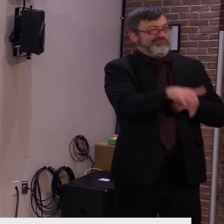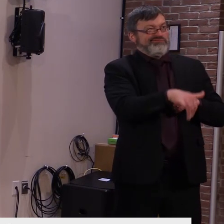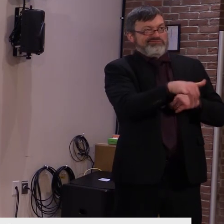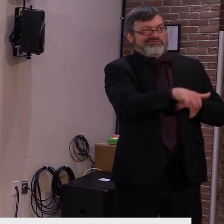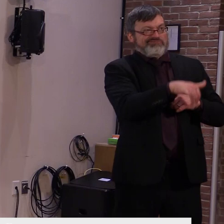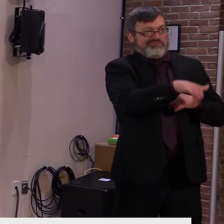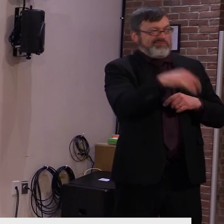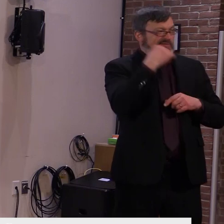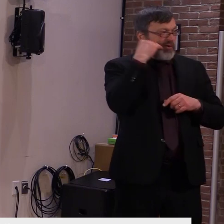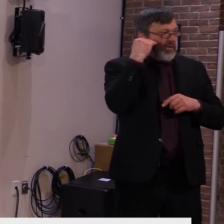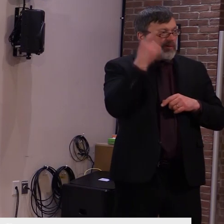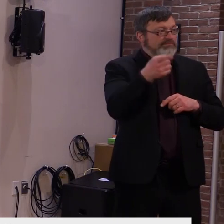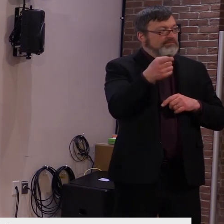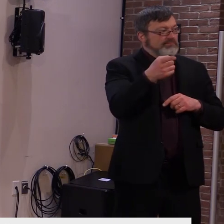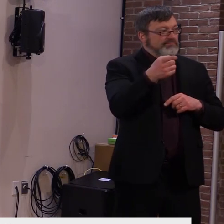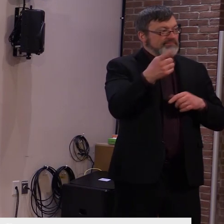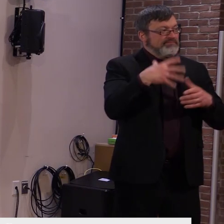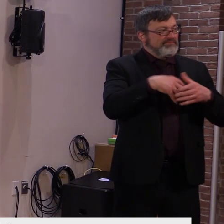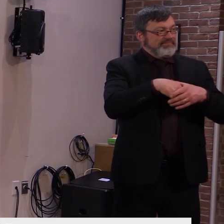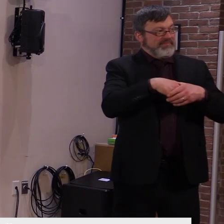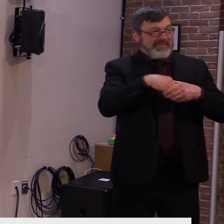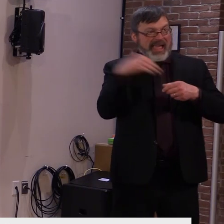number,